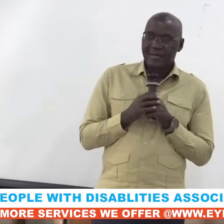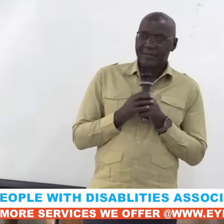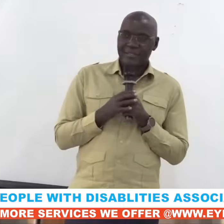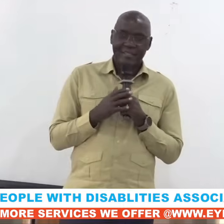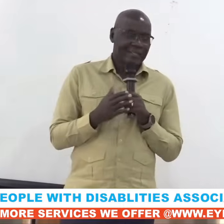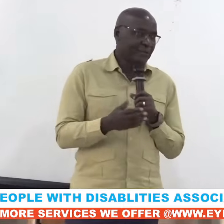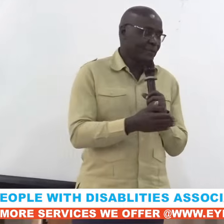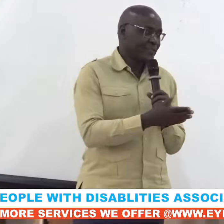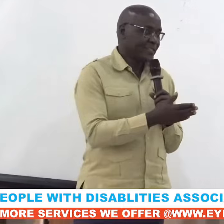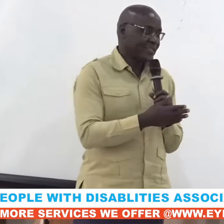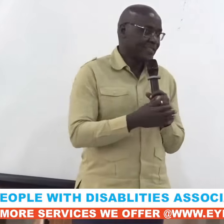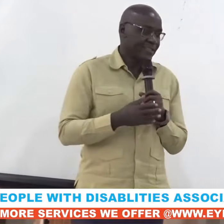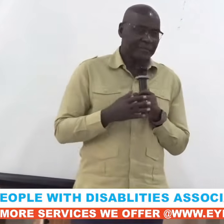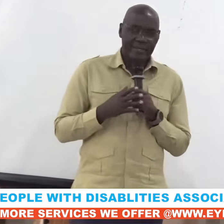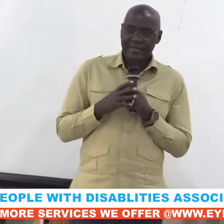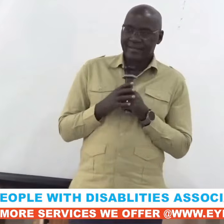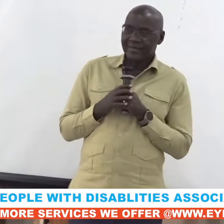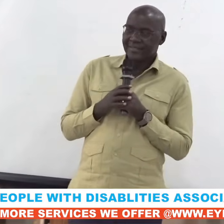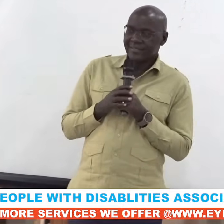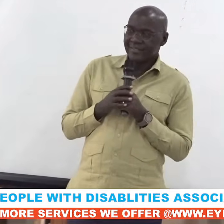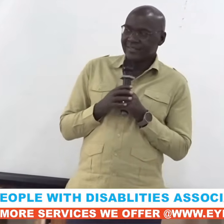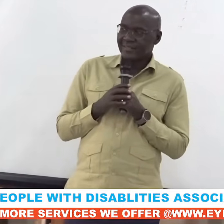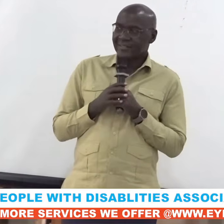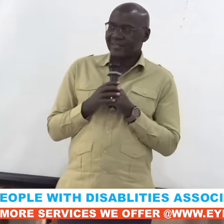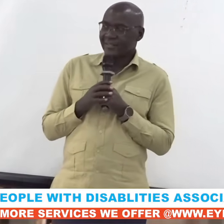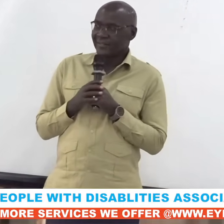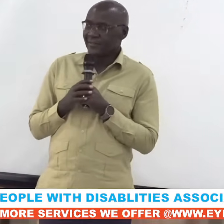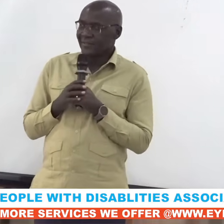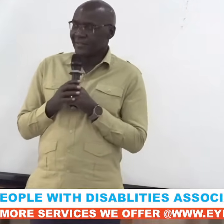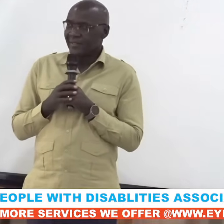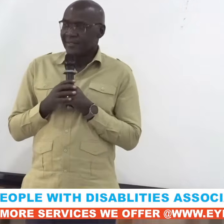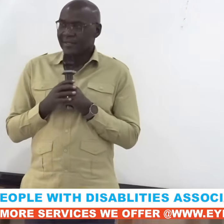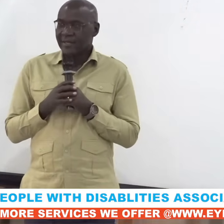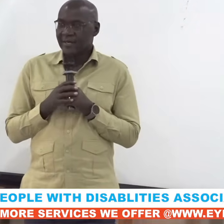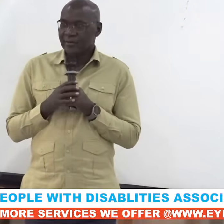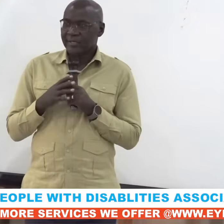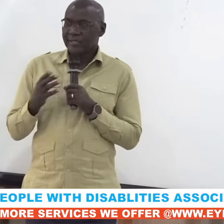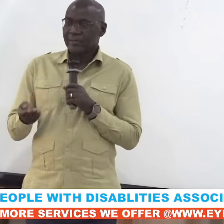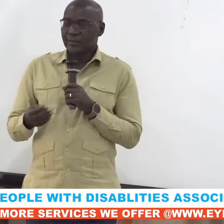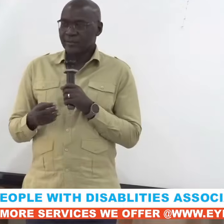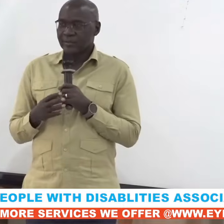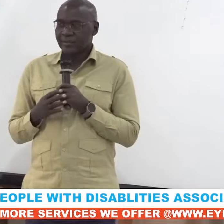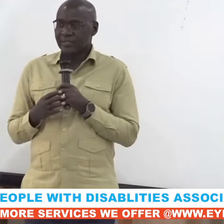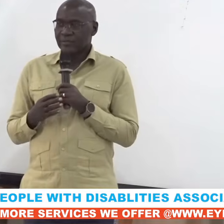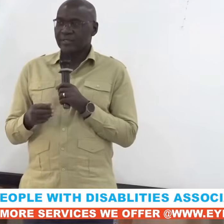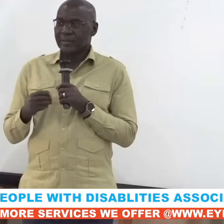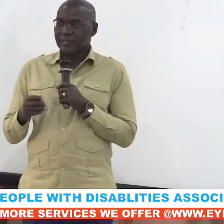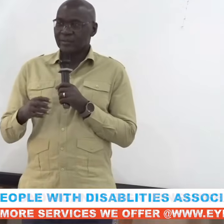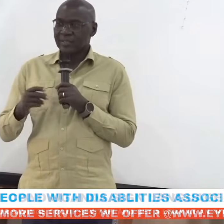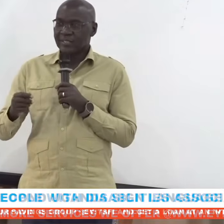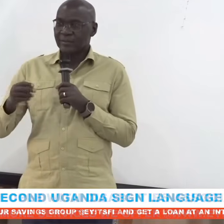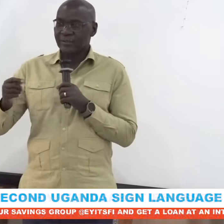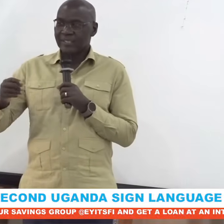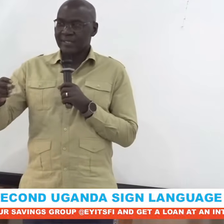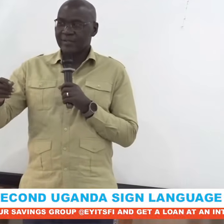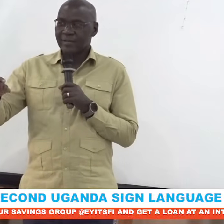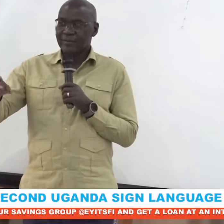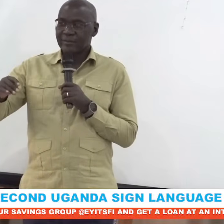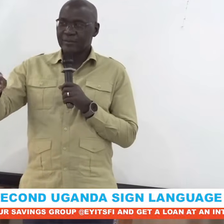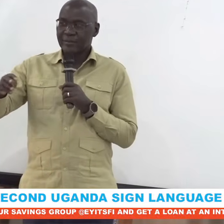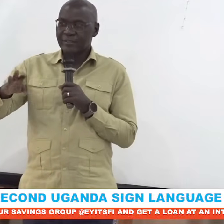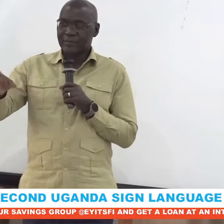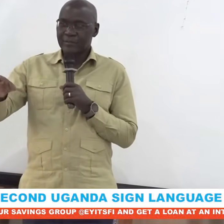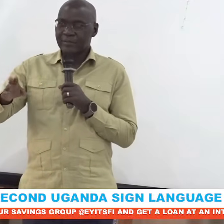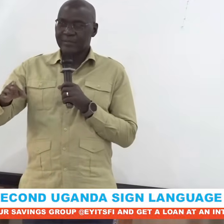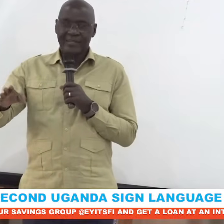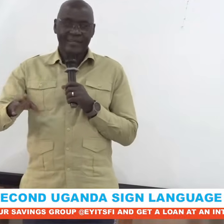I was sharing with Martha, said that I will enroll so that when I'm annoyed, I use sign language